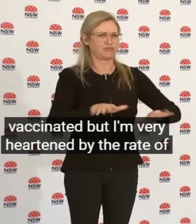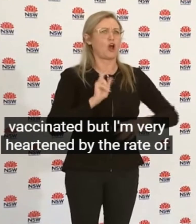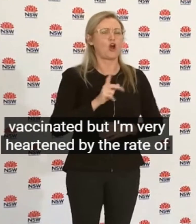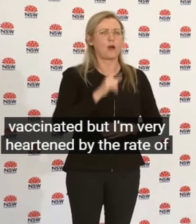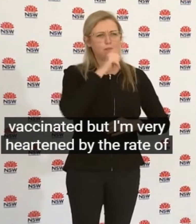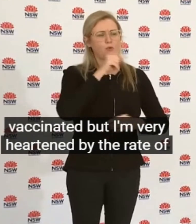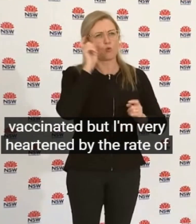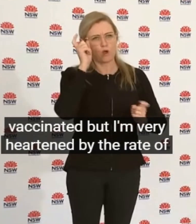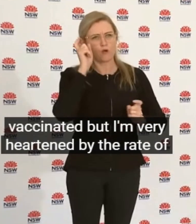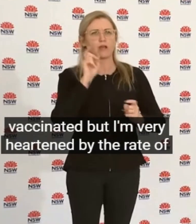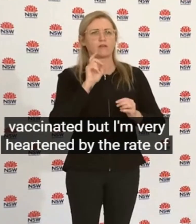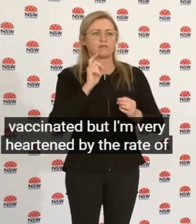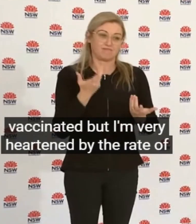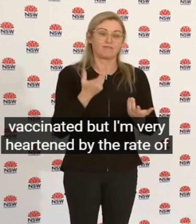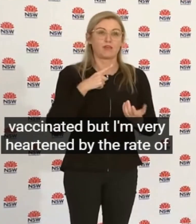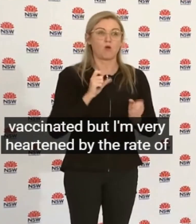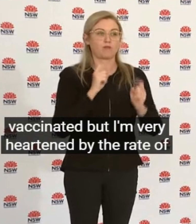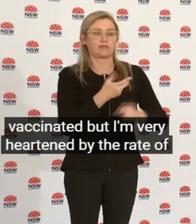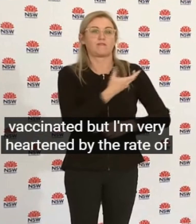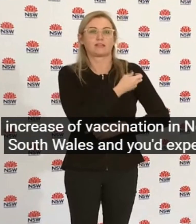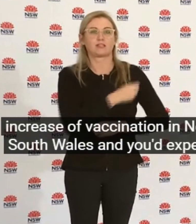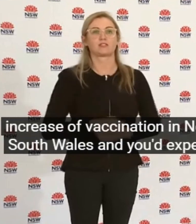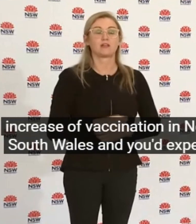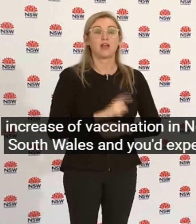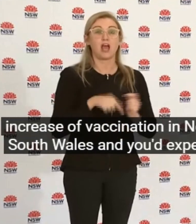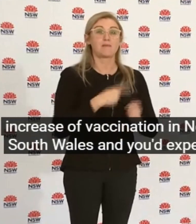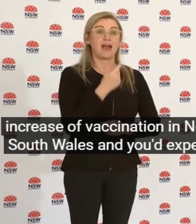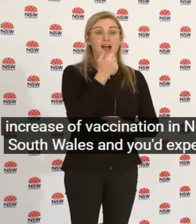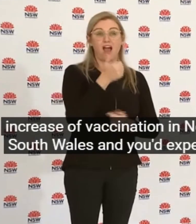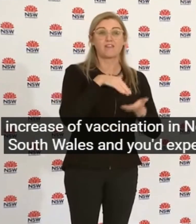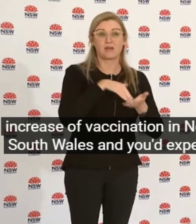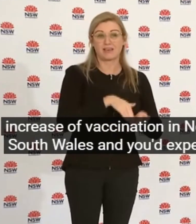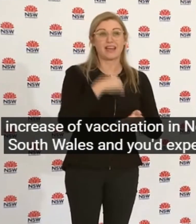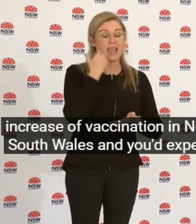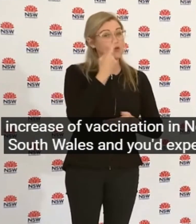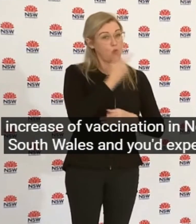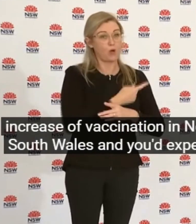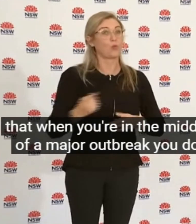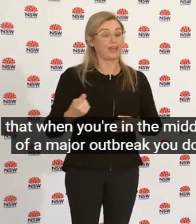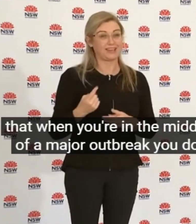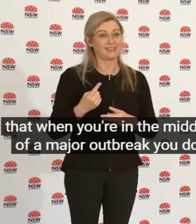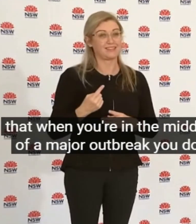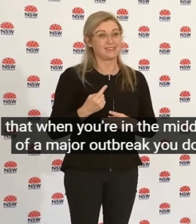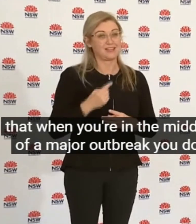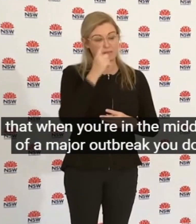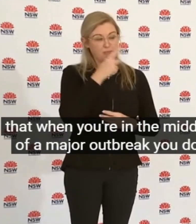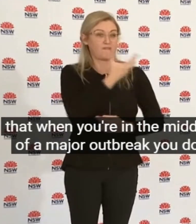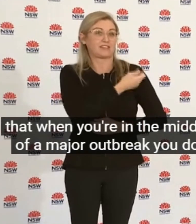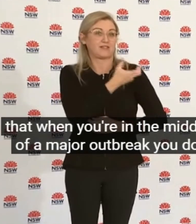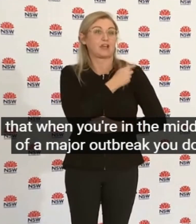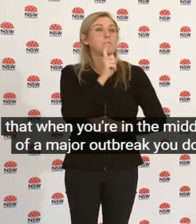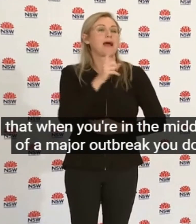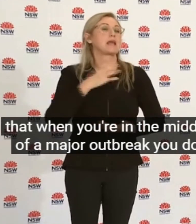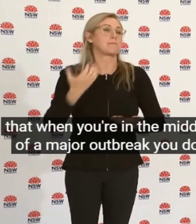occur. And at the moment, we're getting around 500,000 done a week, and clearly we need to do more. In terms of teachers